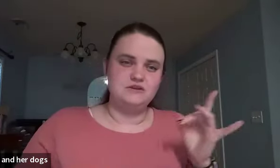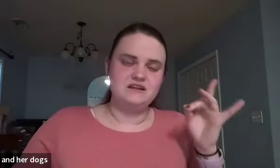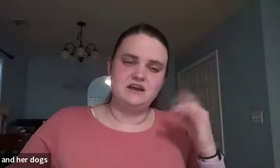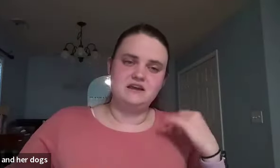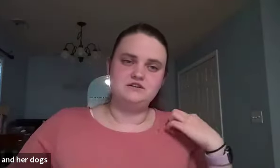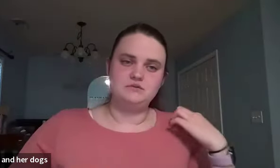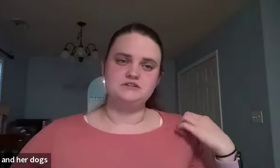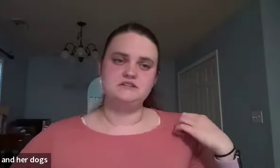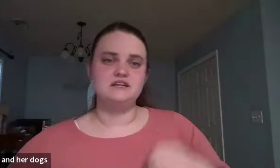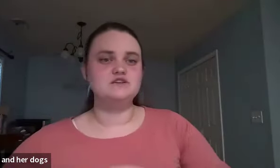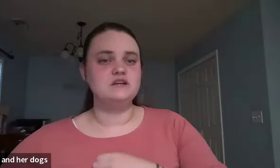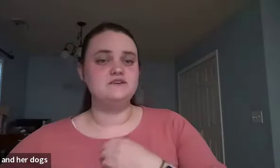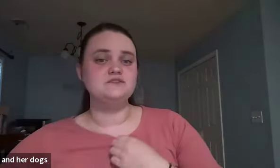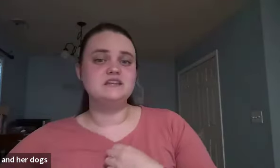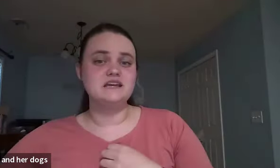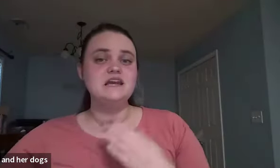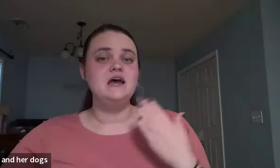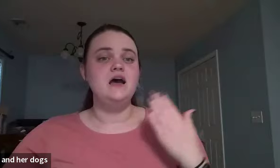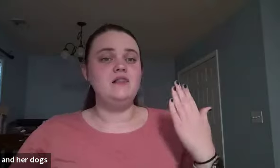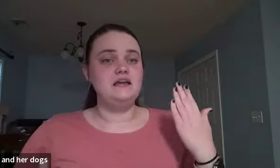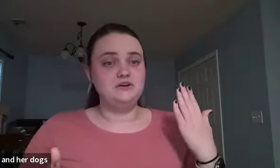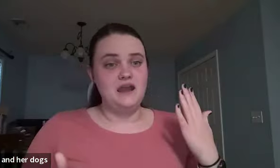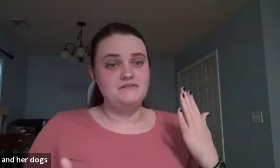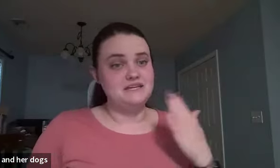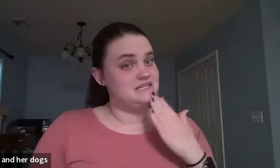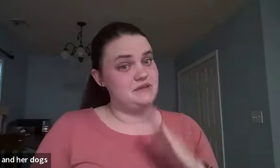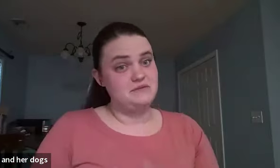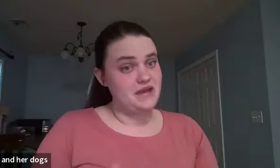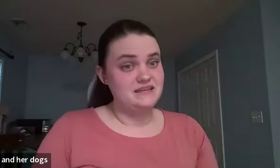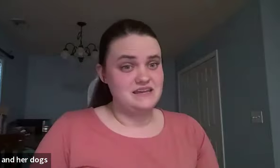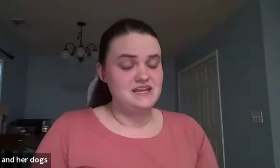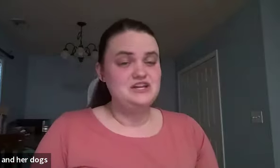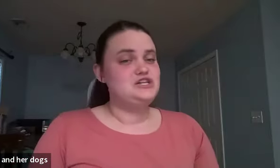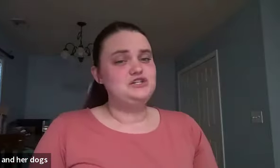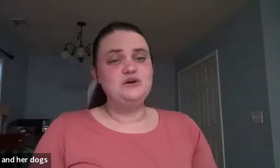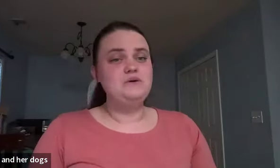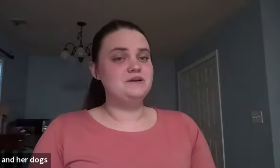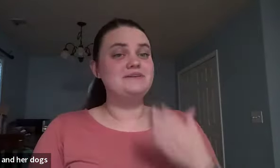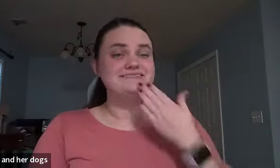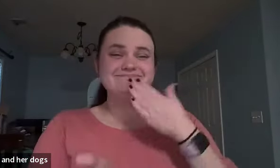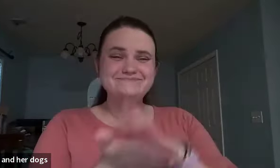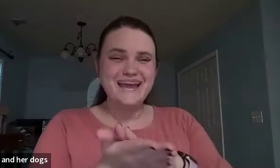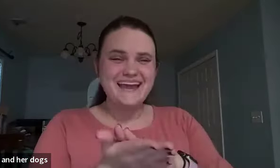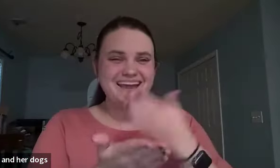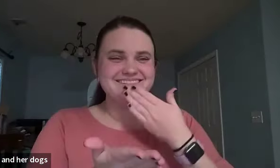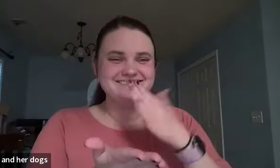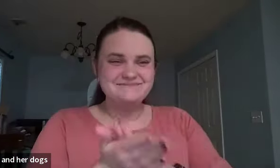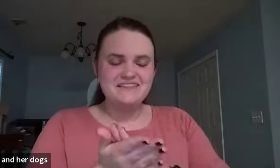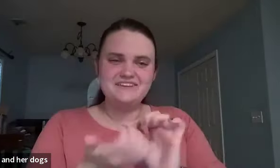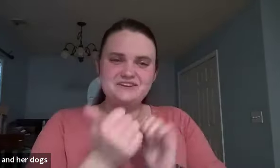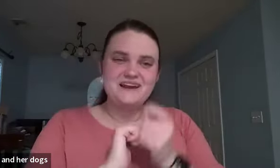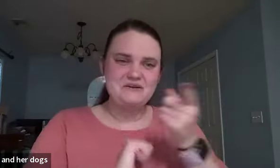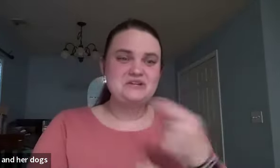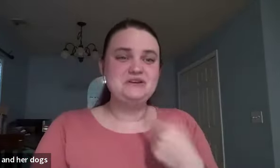do kind of tie into what you're saying. So like if you're saying like you're having it's like been a bad day, you don't want to be going bad, bad. Like if they're going, how are you? And